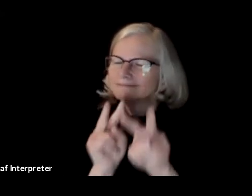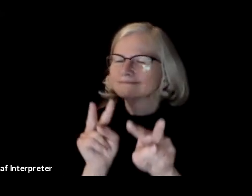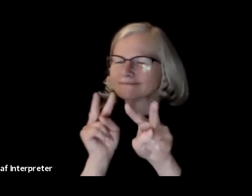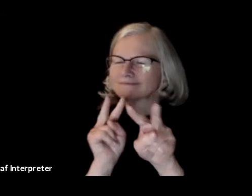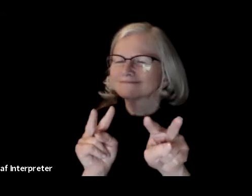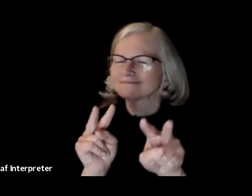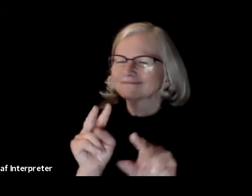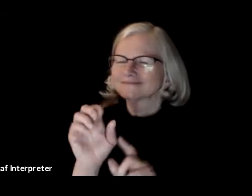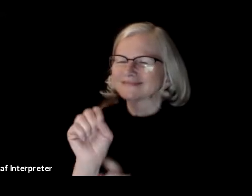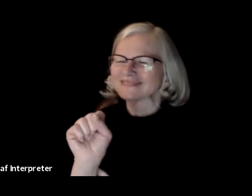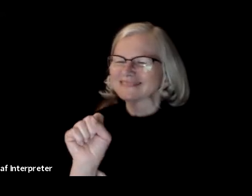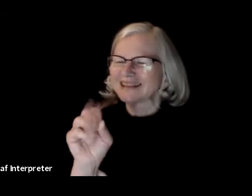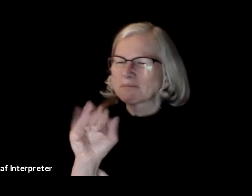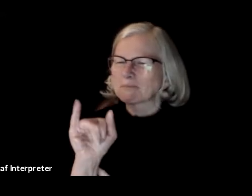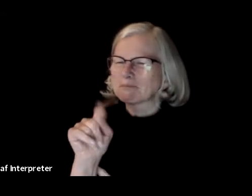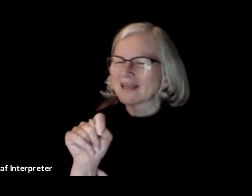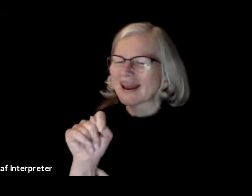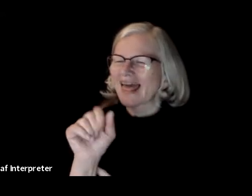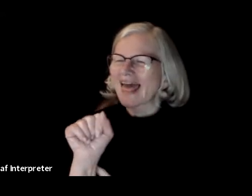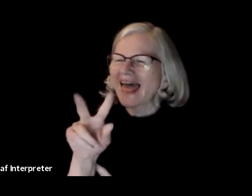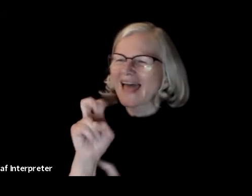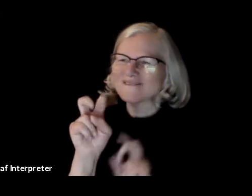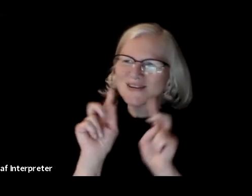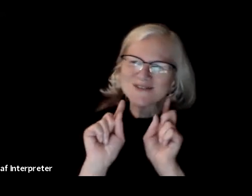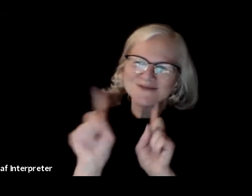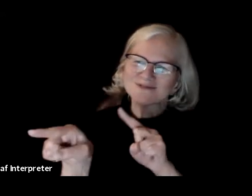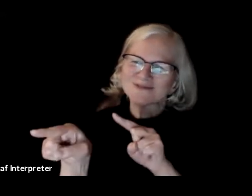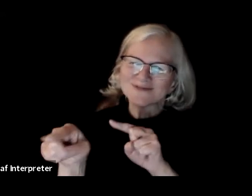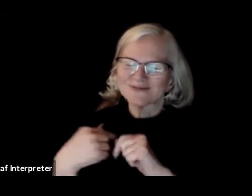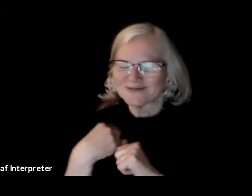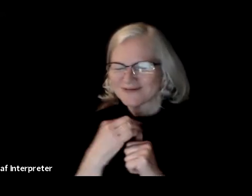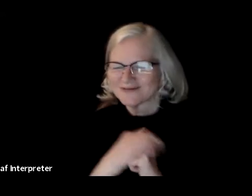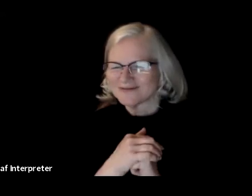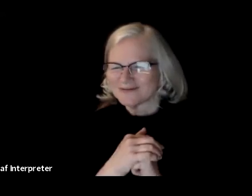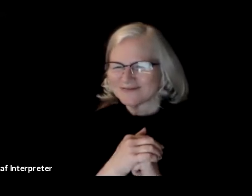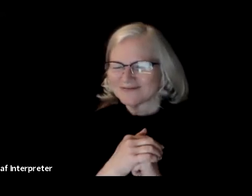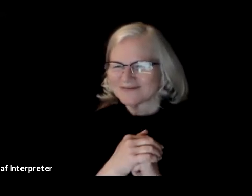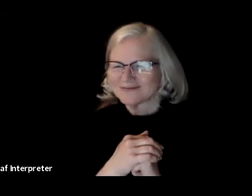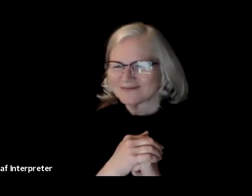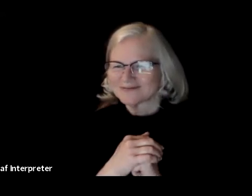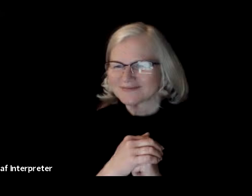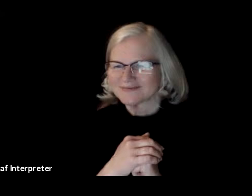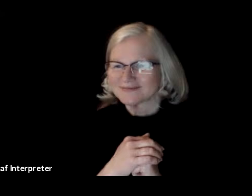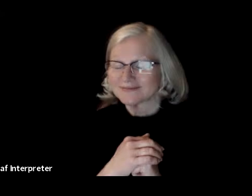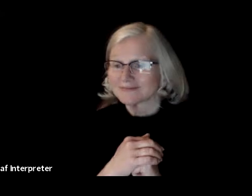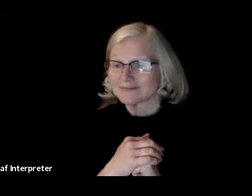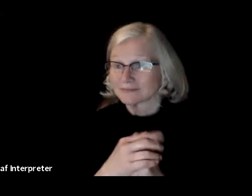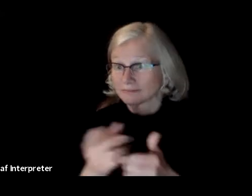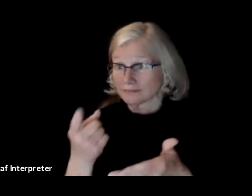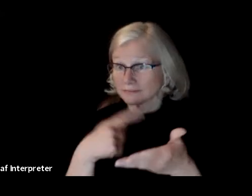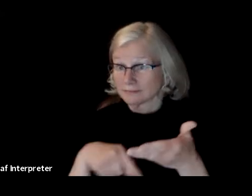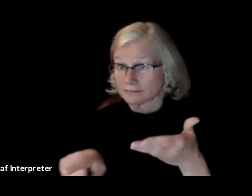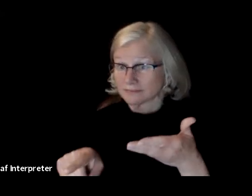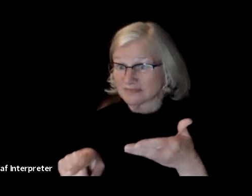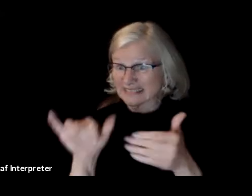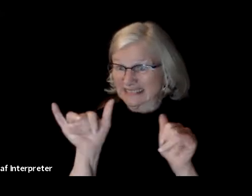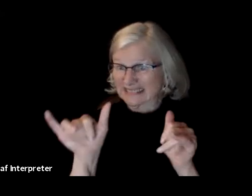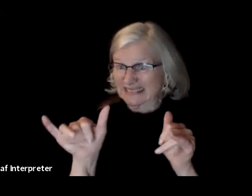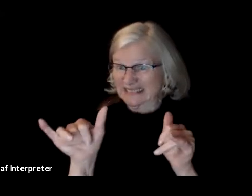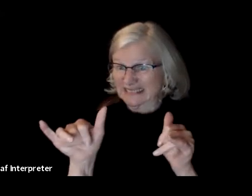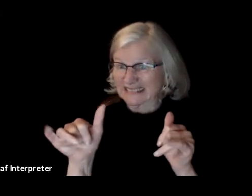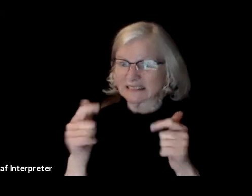So Theo, so the question about is this is next week the week when we're going to see the big increase in